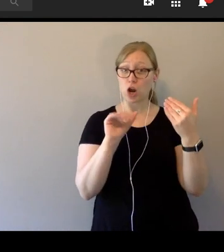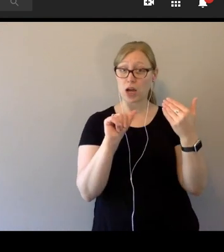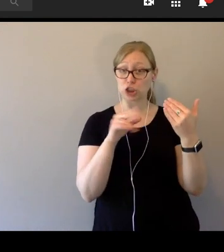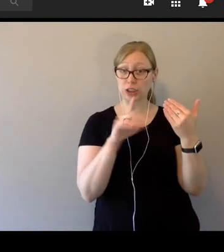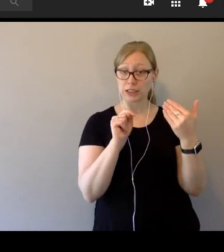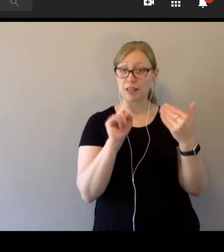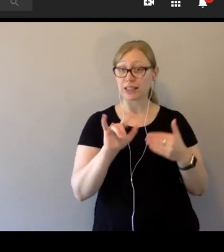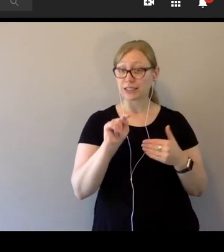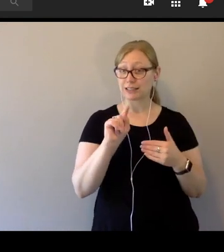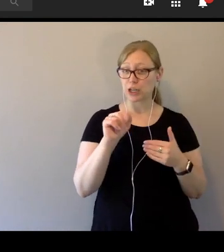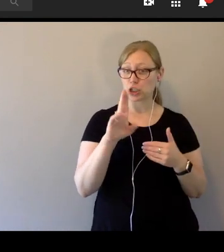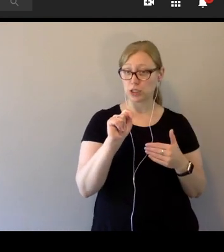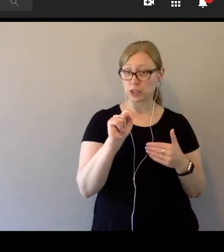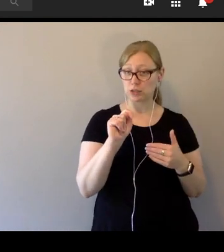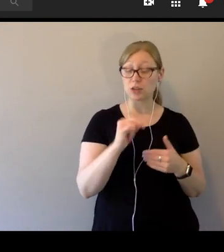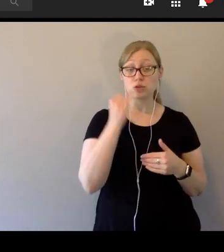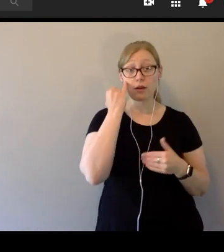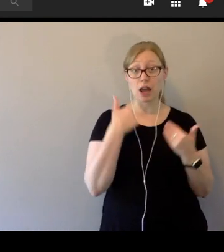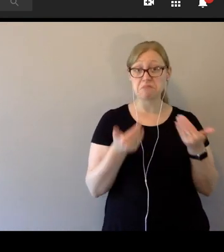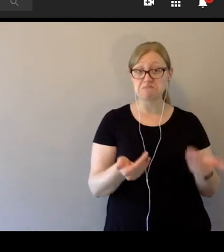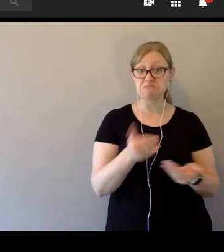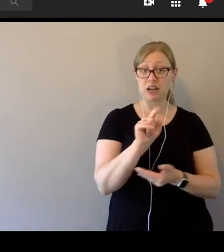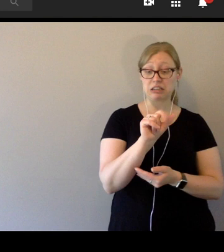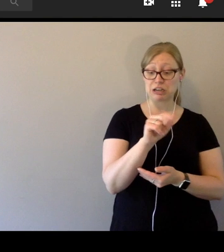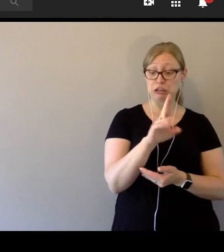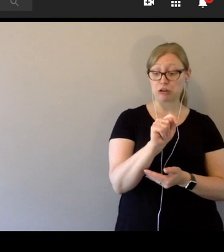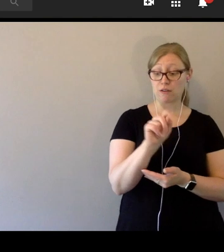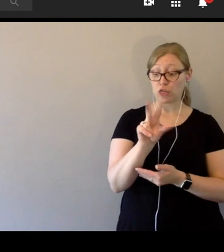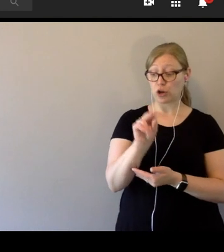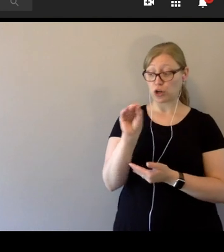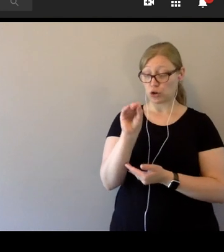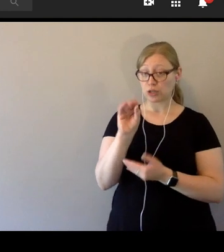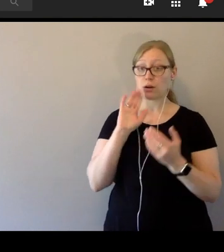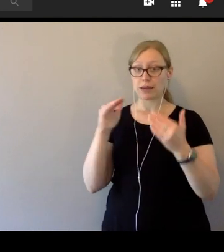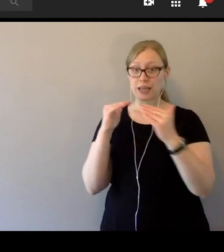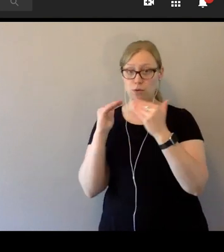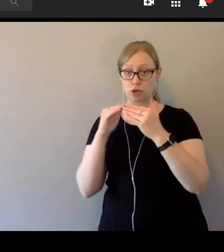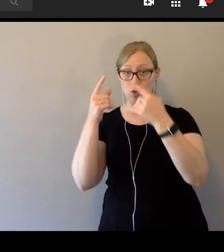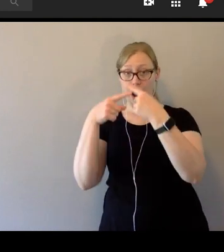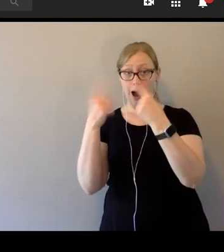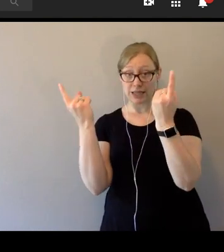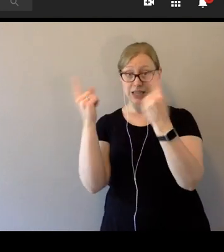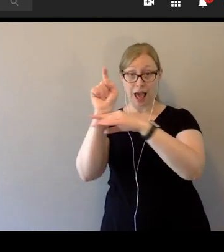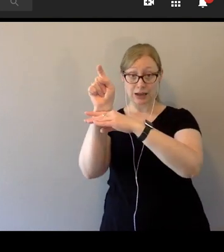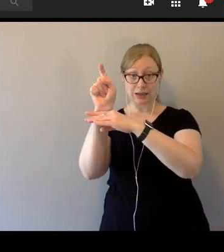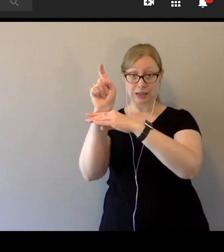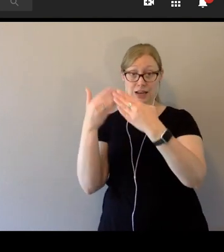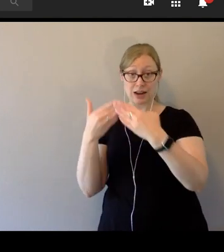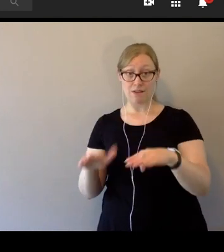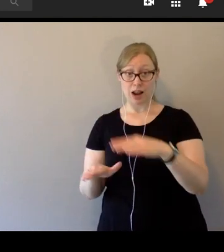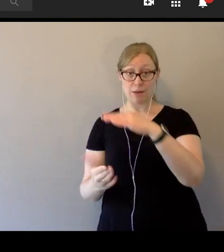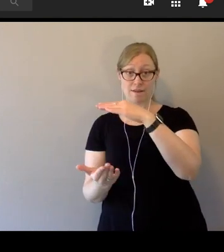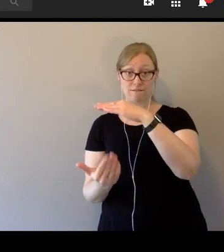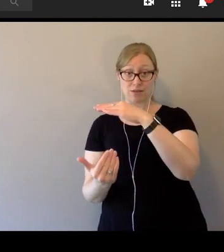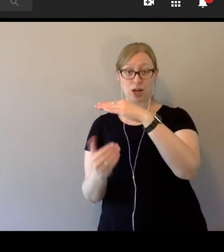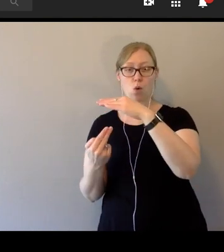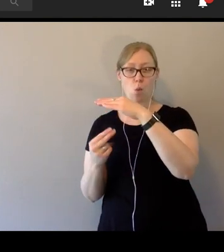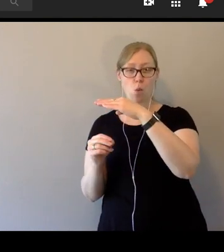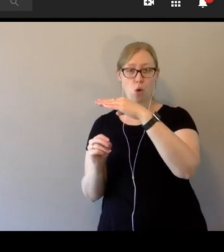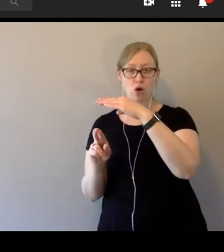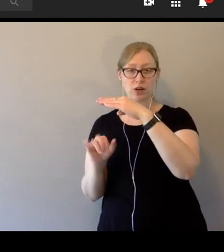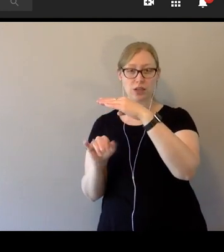degrees, it's going to be equal to opposite, which is x, divided by the horizontal, which is 15. So the